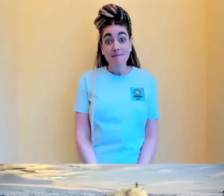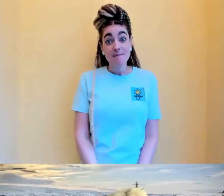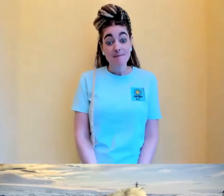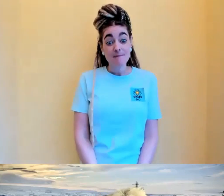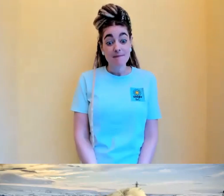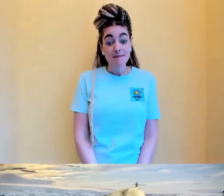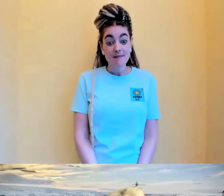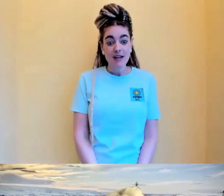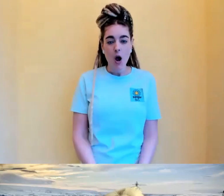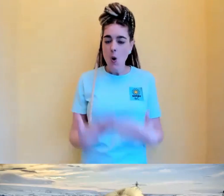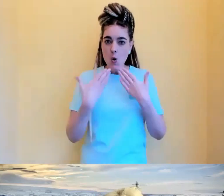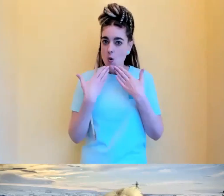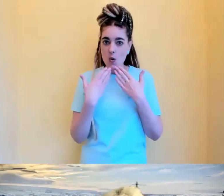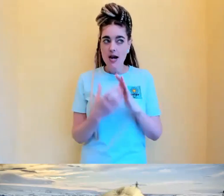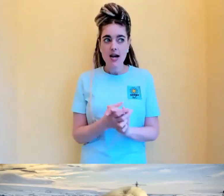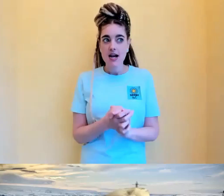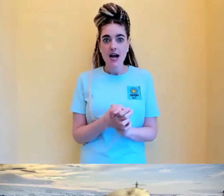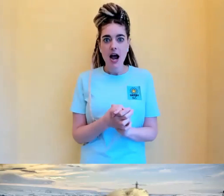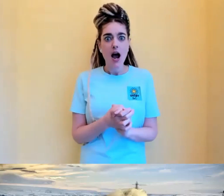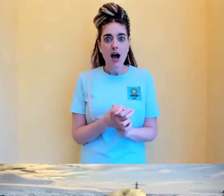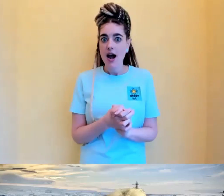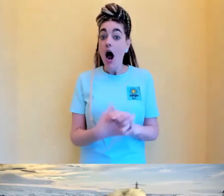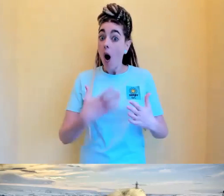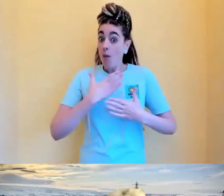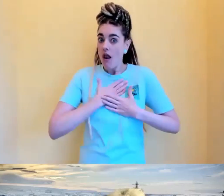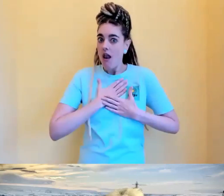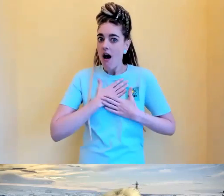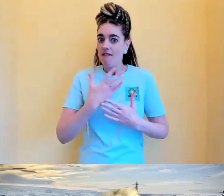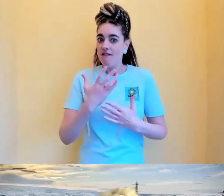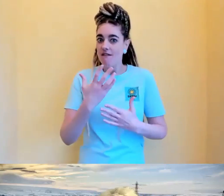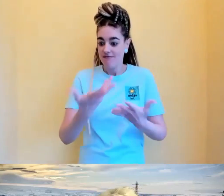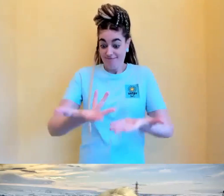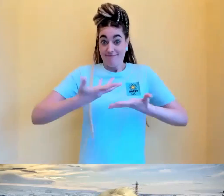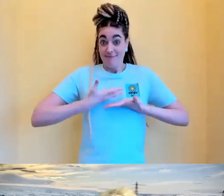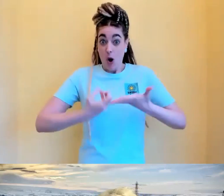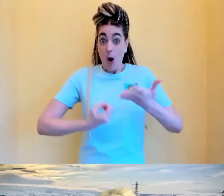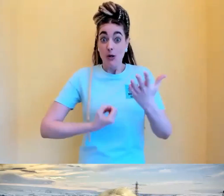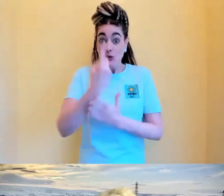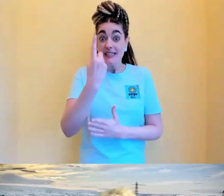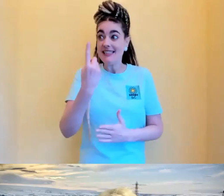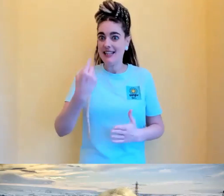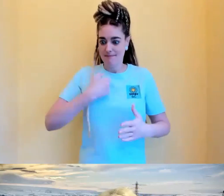Hello. I would love the opportunity to possibly tour the work.